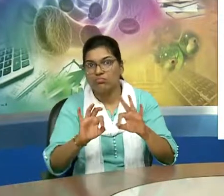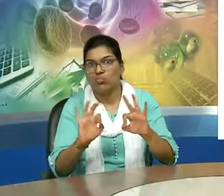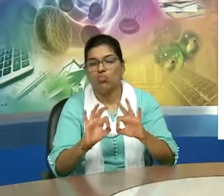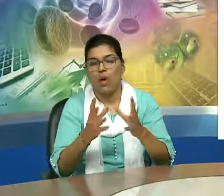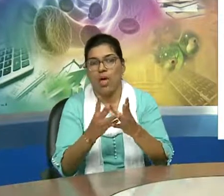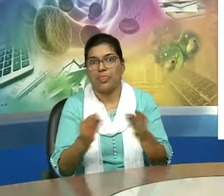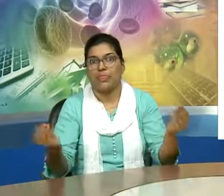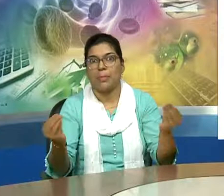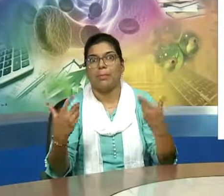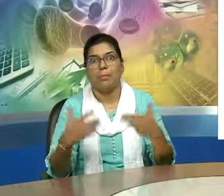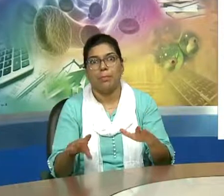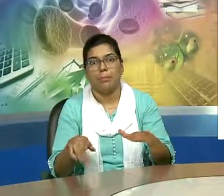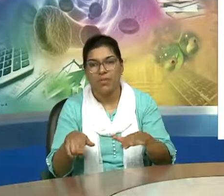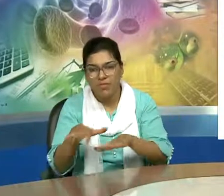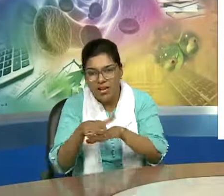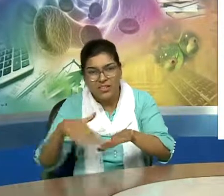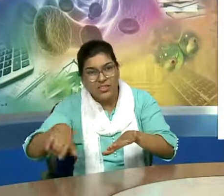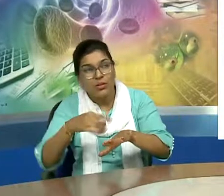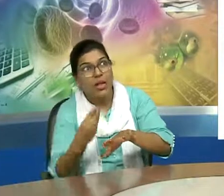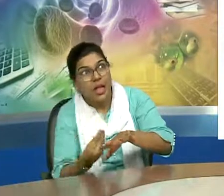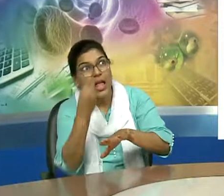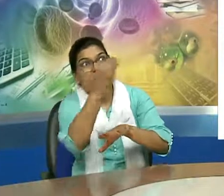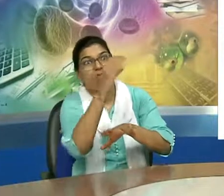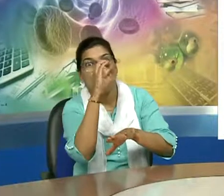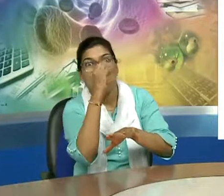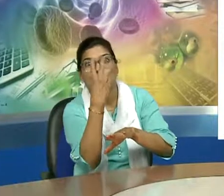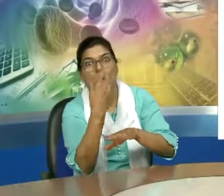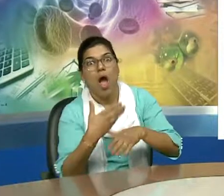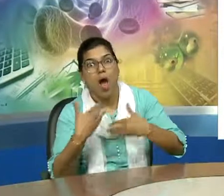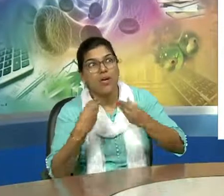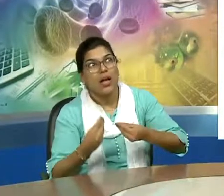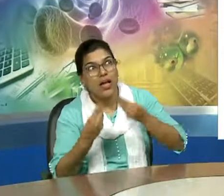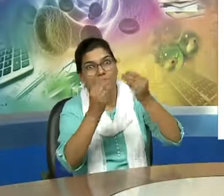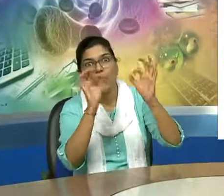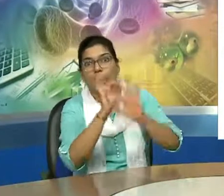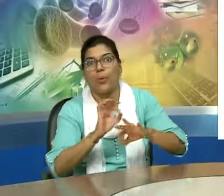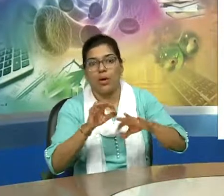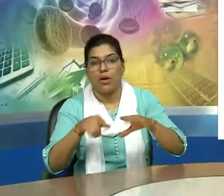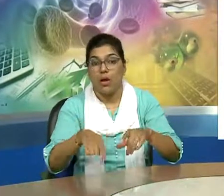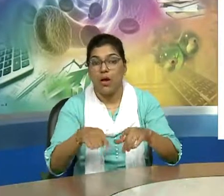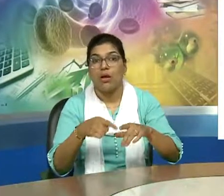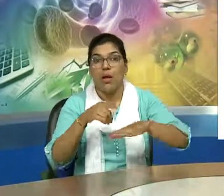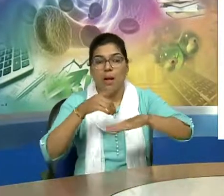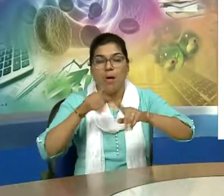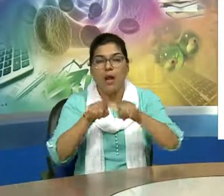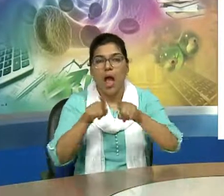they grow and increase in number and spreads,